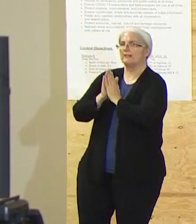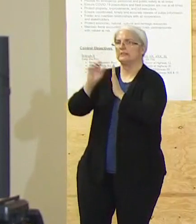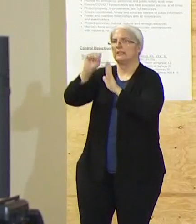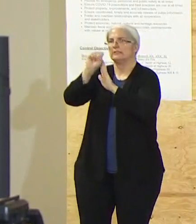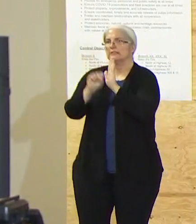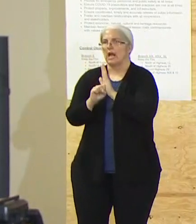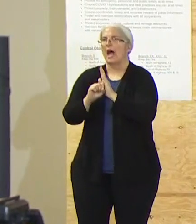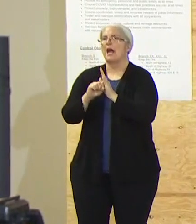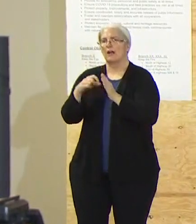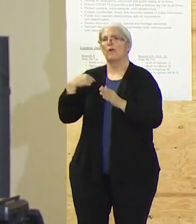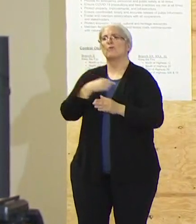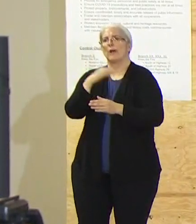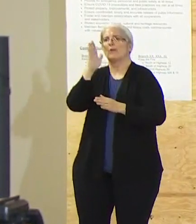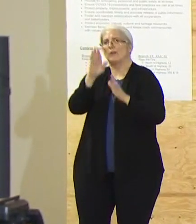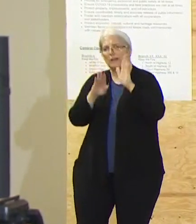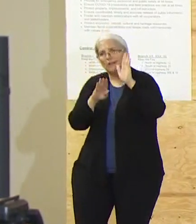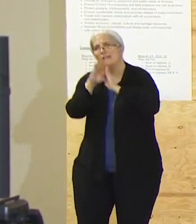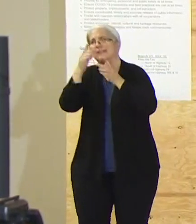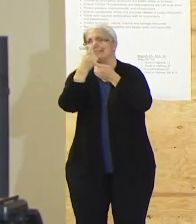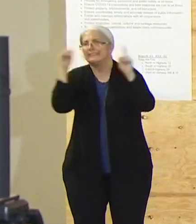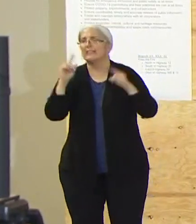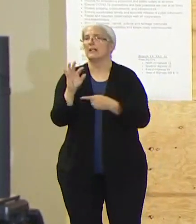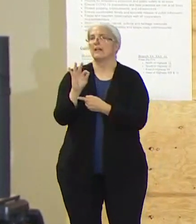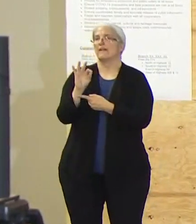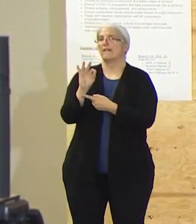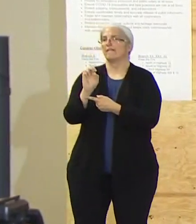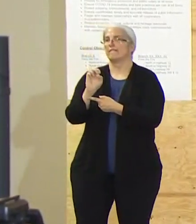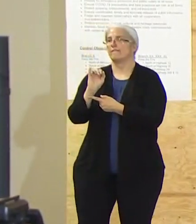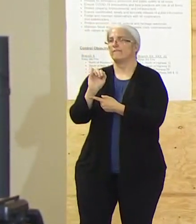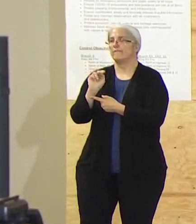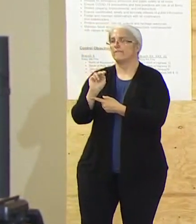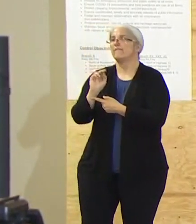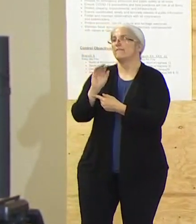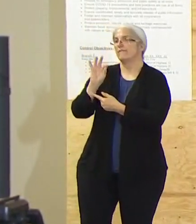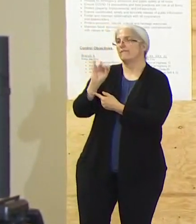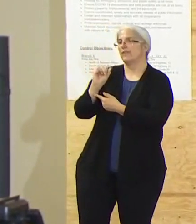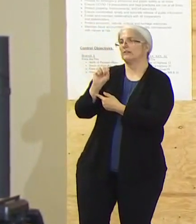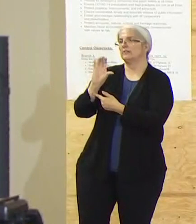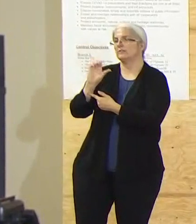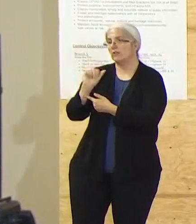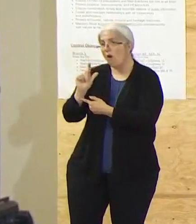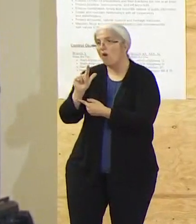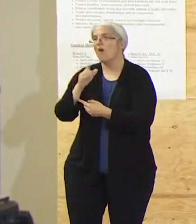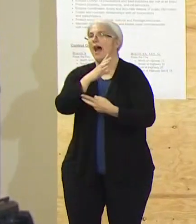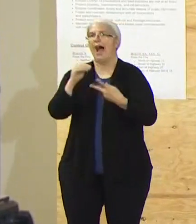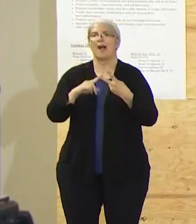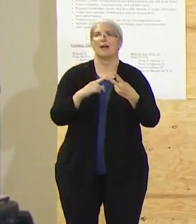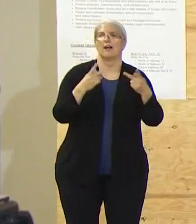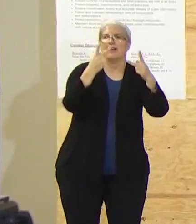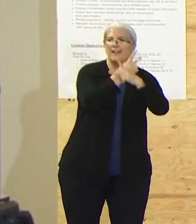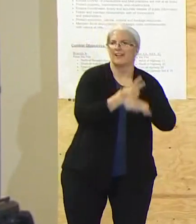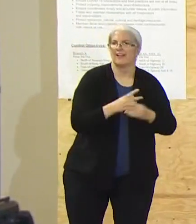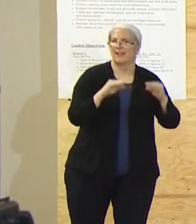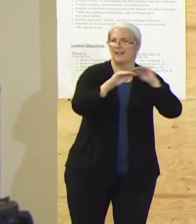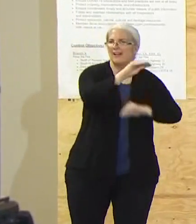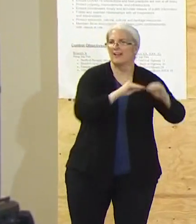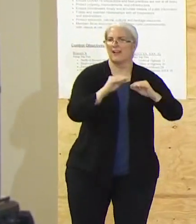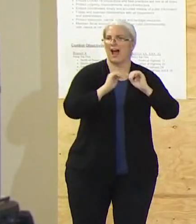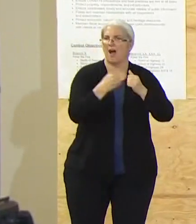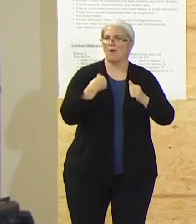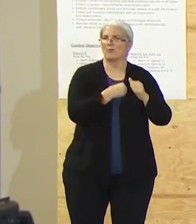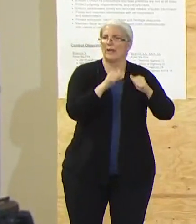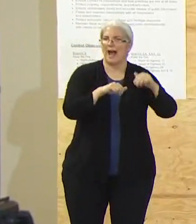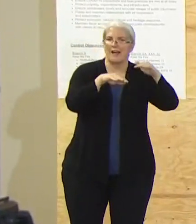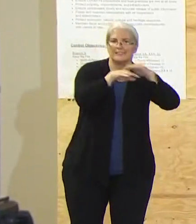and logistical. It helps individuals, but it also helps with accessing resources and allows us to be